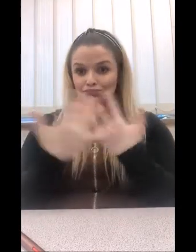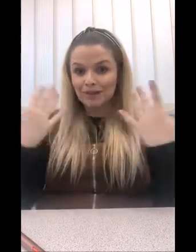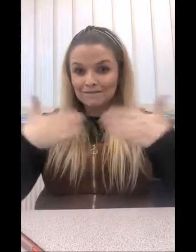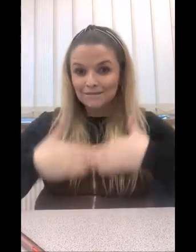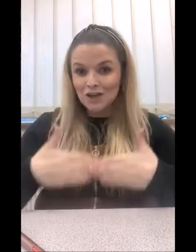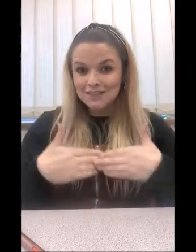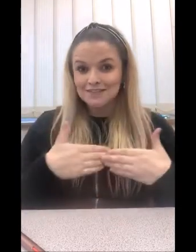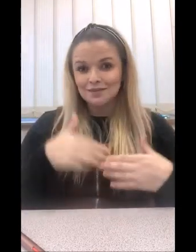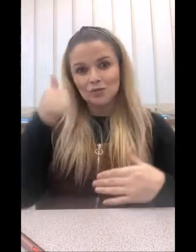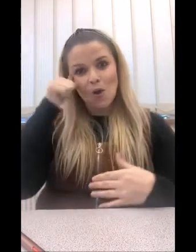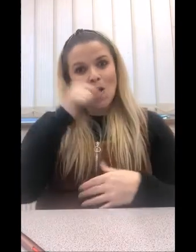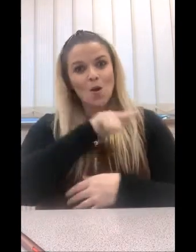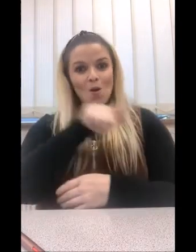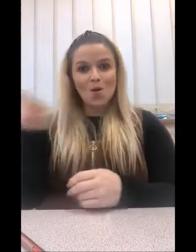we became great friends.